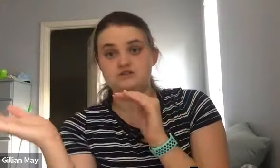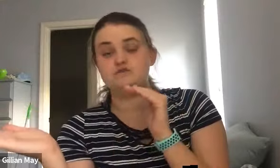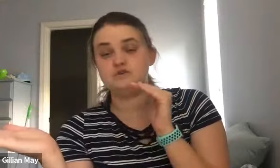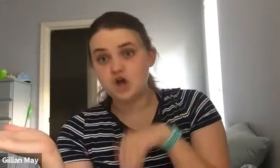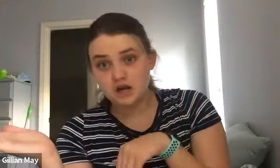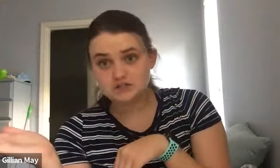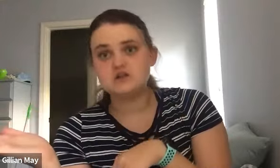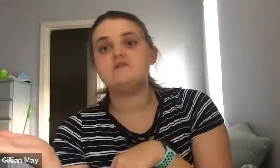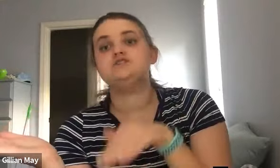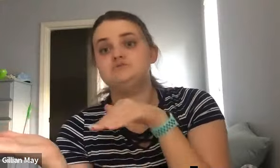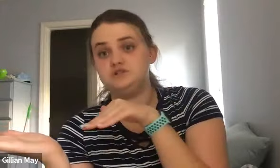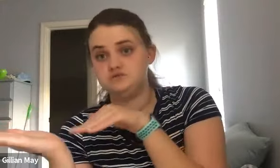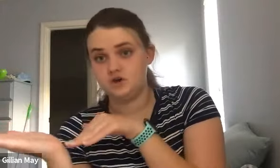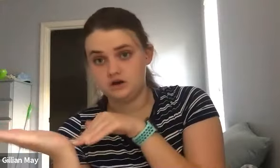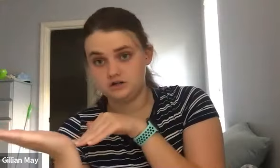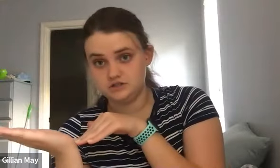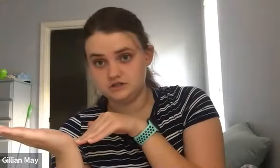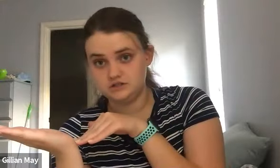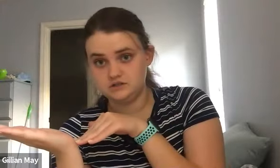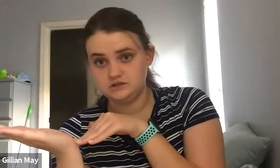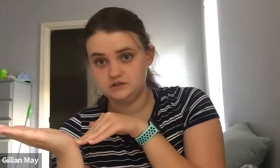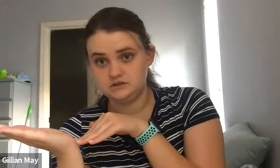doctors. So for doctor's office, you would do doctor's